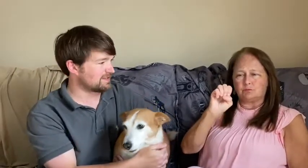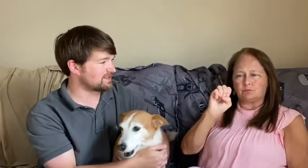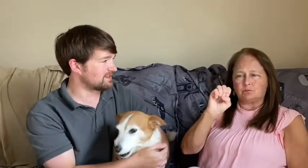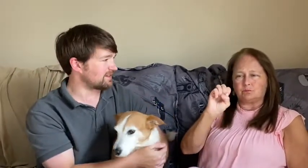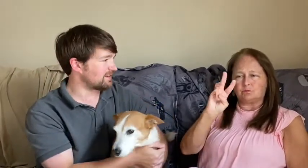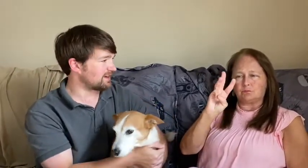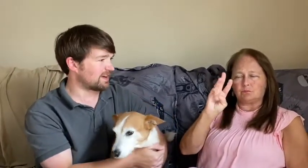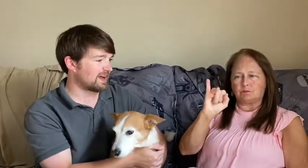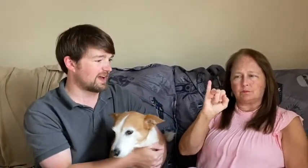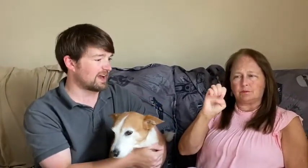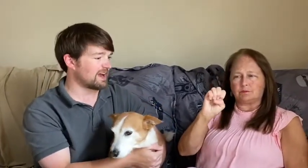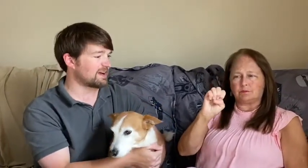is a